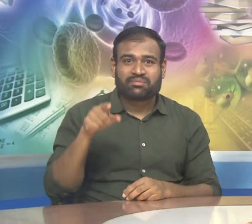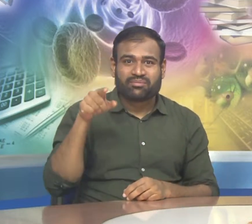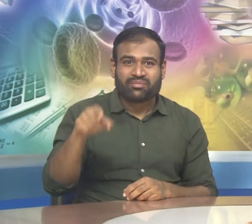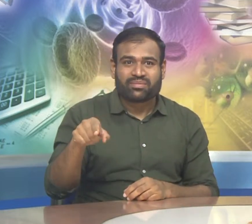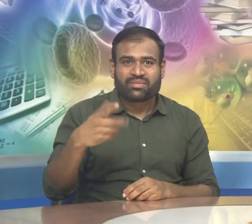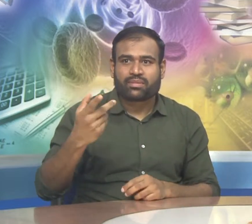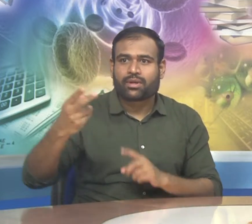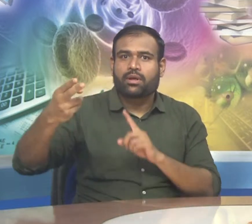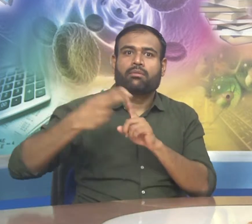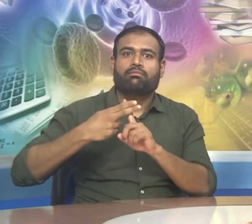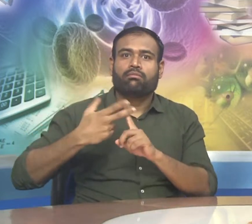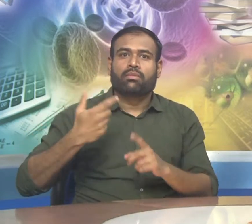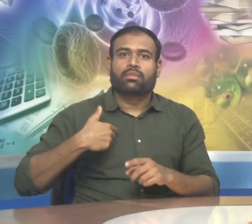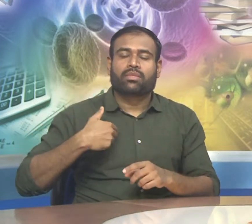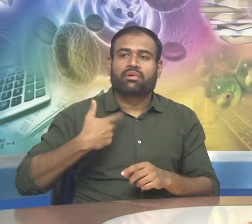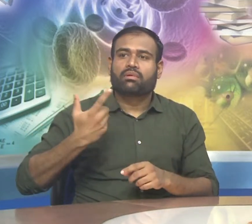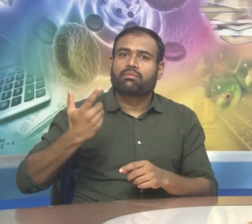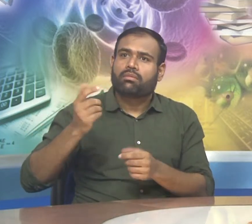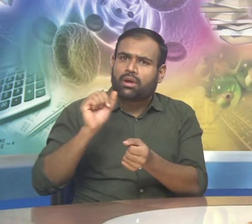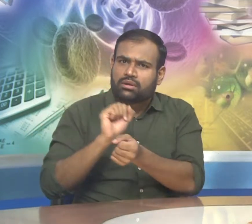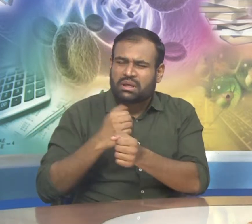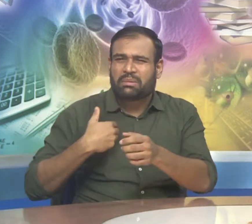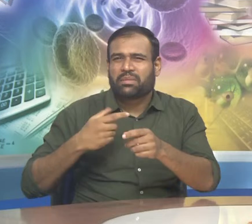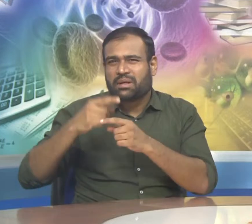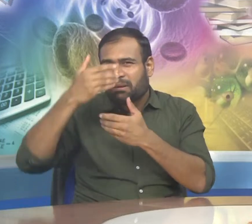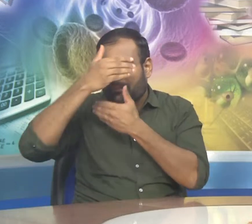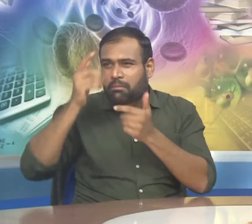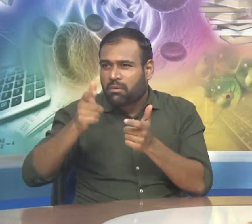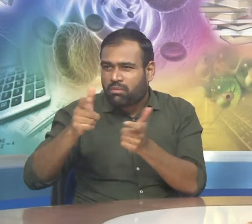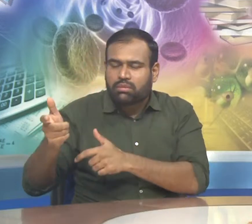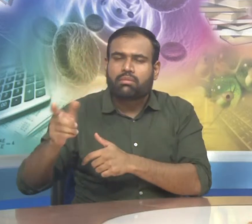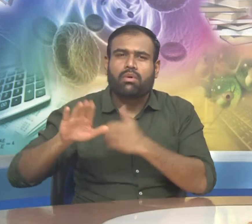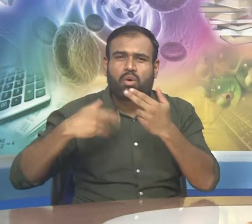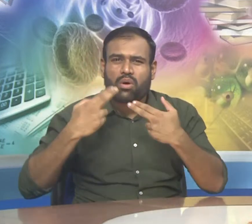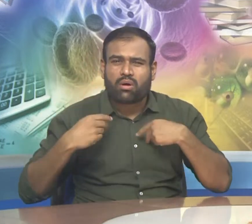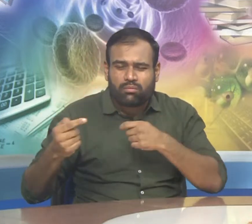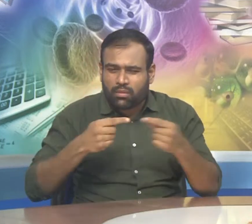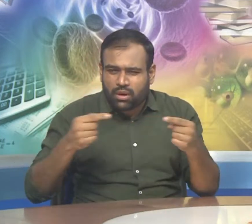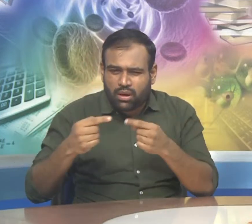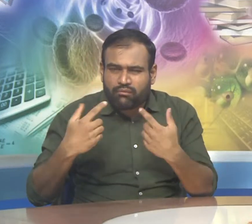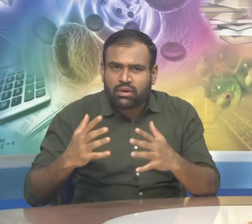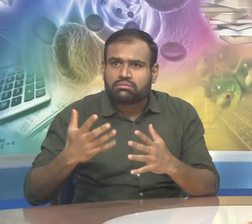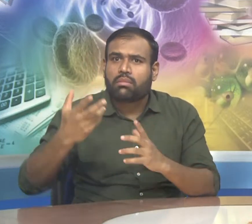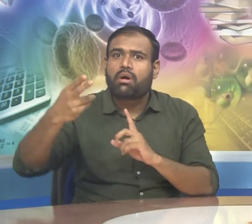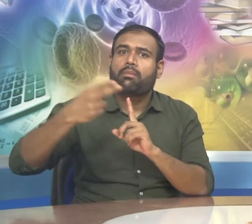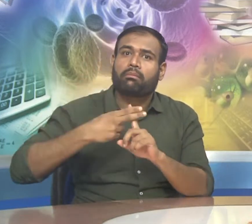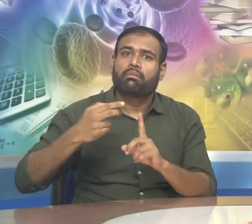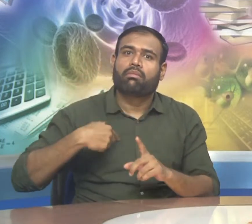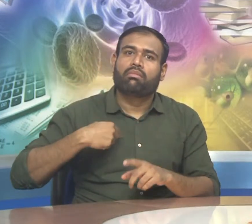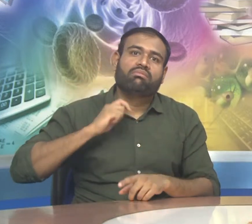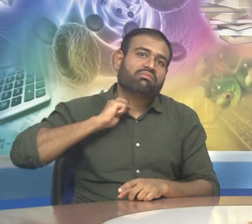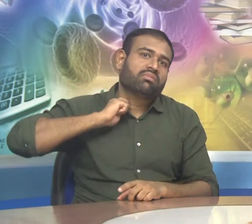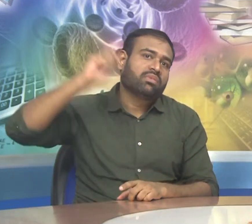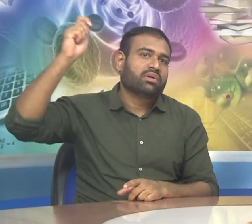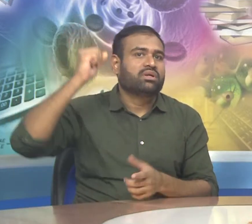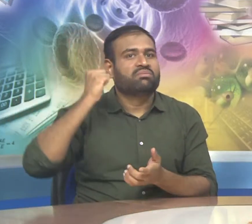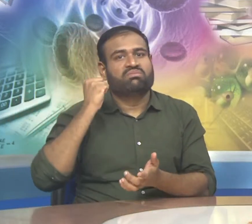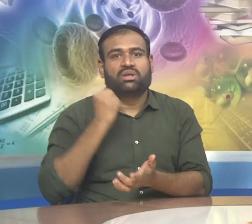However, if an accused is awarded death sentence by the session court, the sentence must